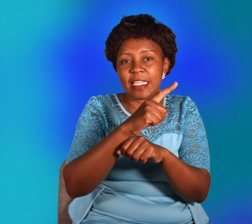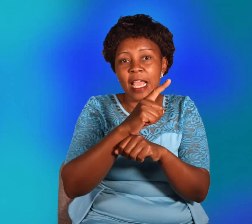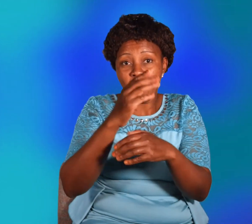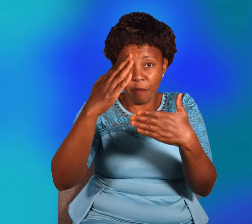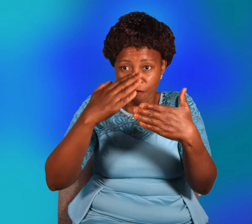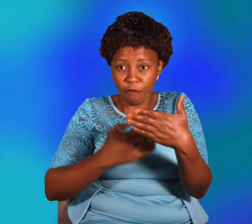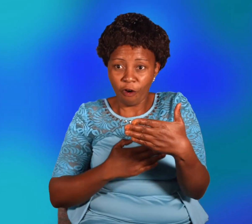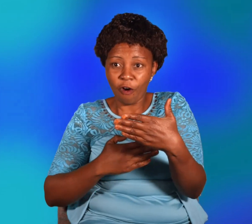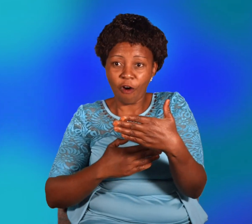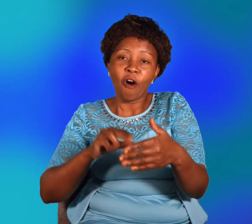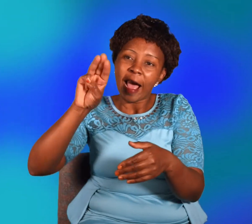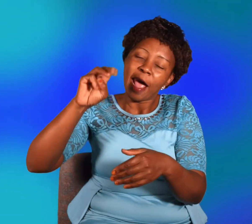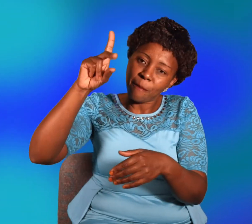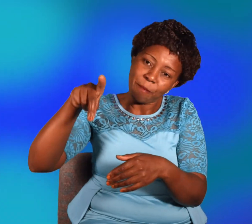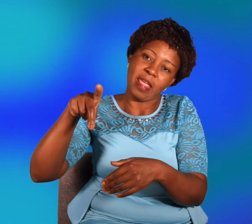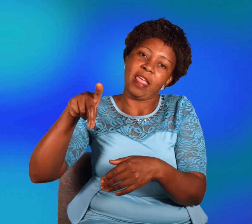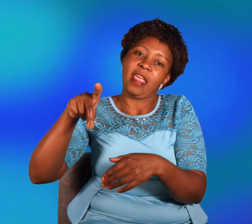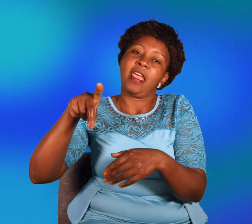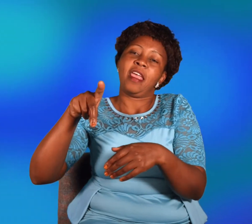the menstrual cycle or period.